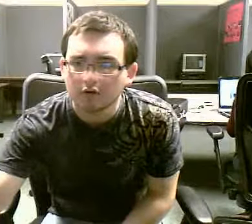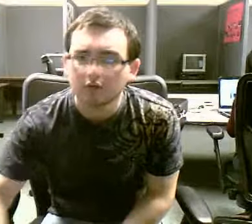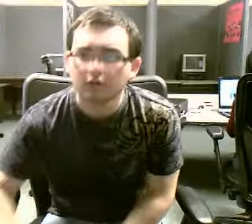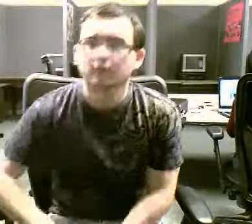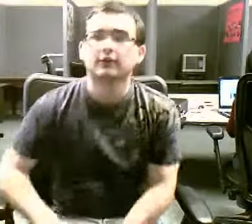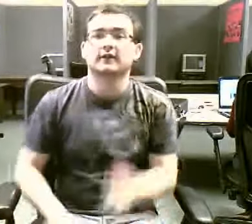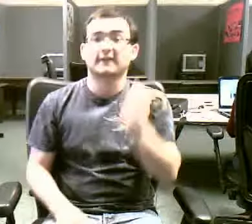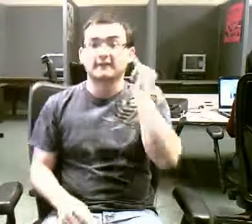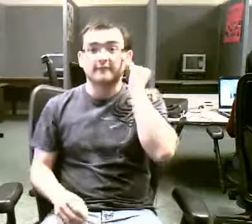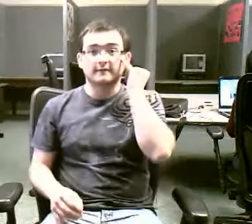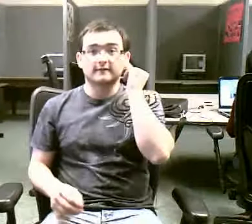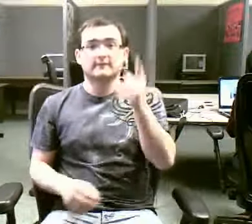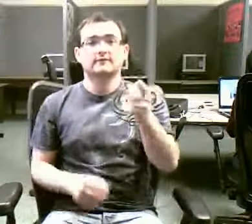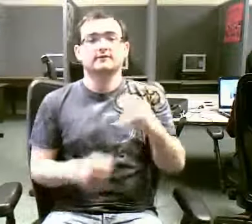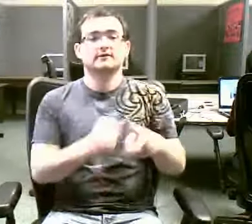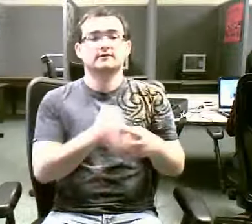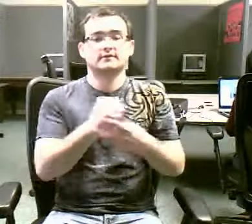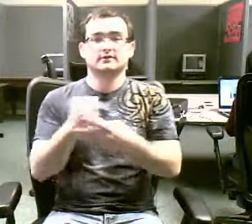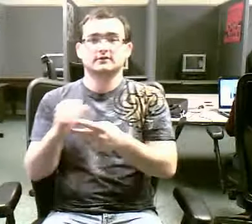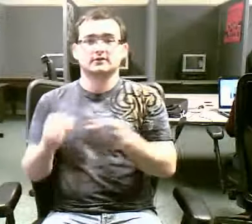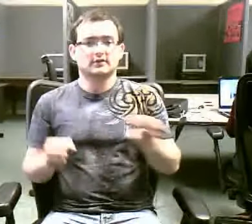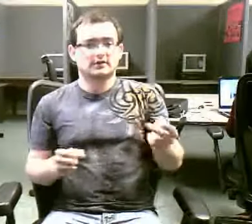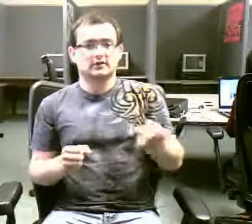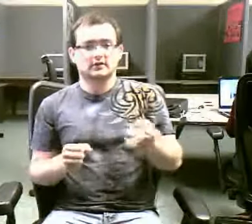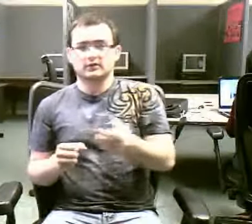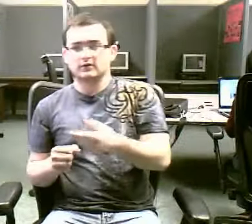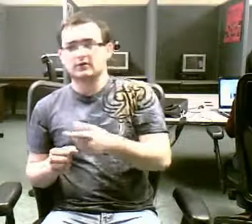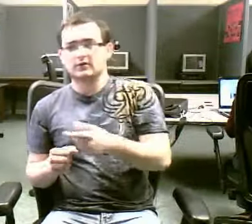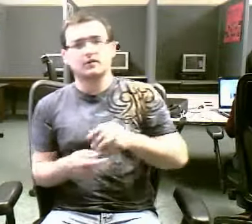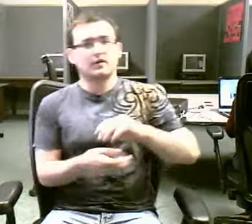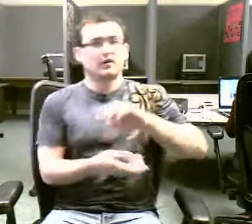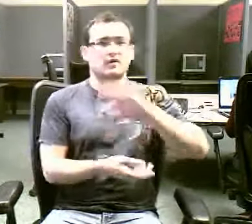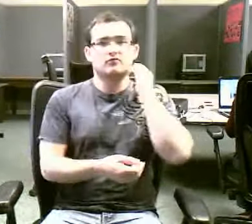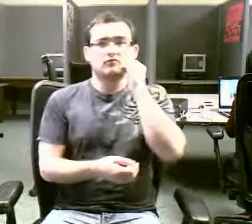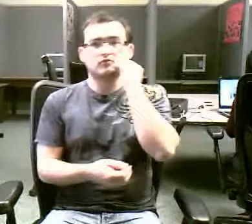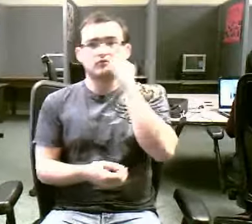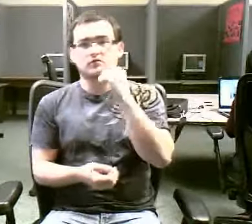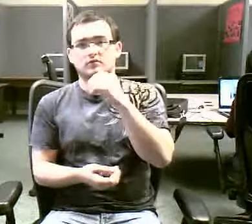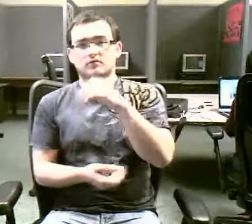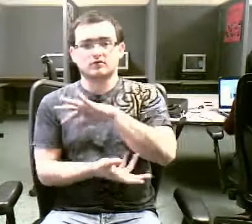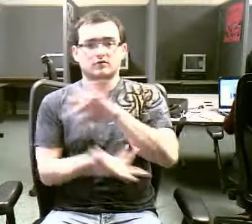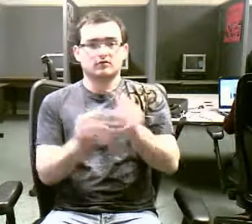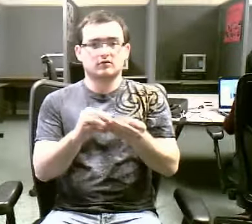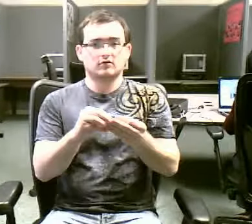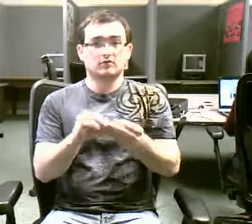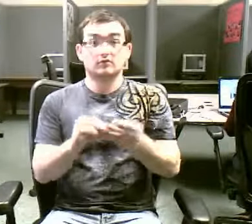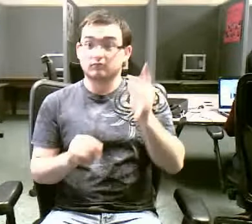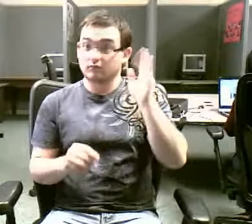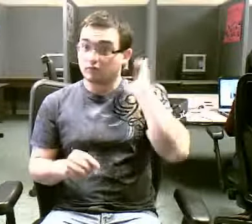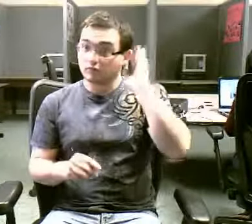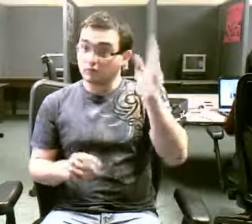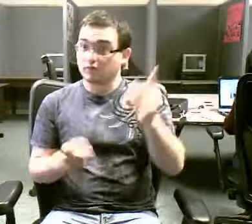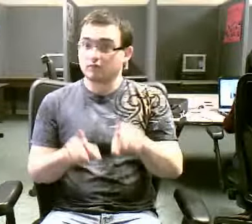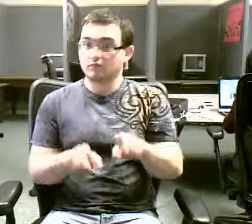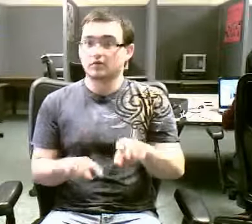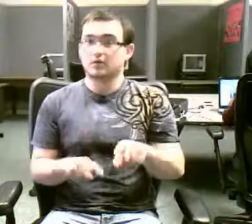be a millionaire. Start today. Set a savings goal and make a pledge to save. If you believe that